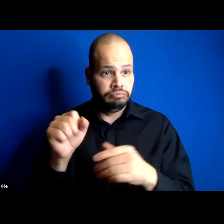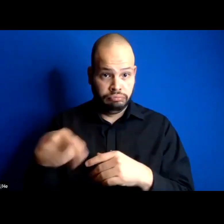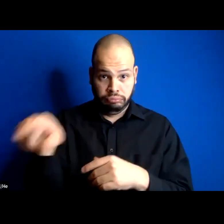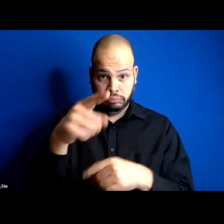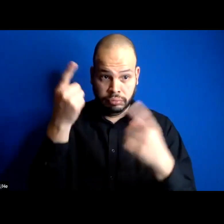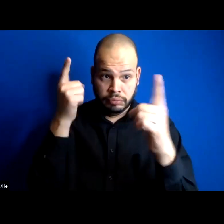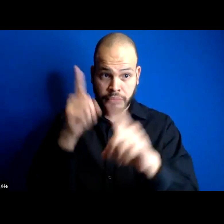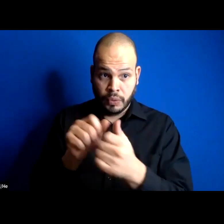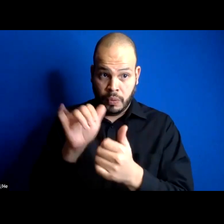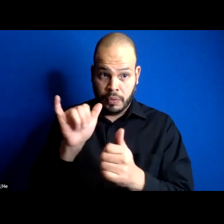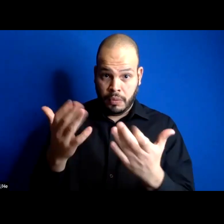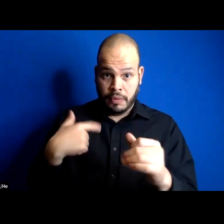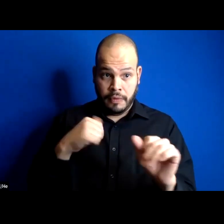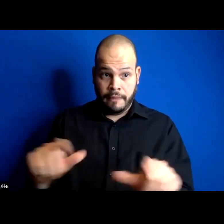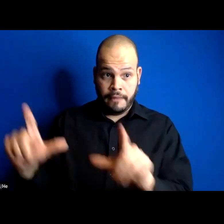screen?